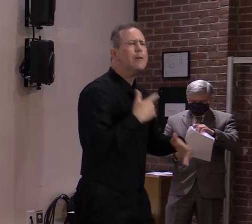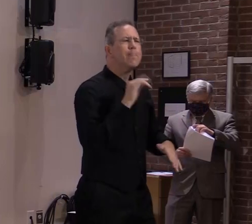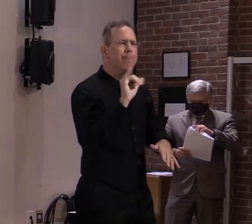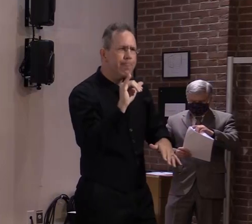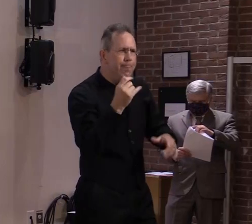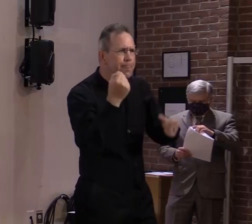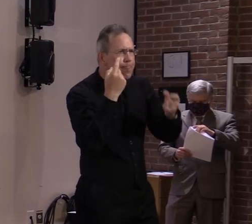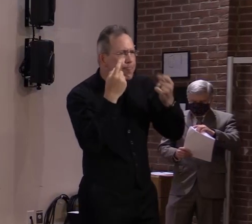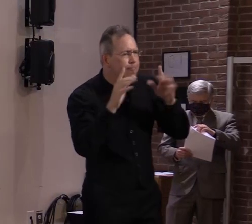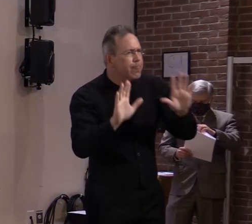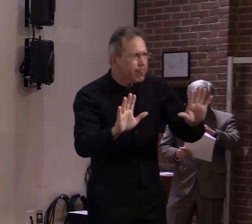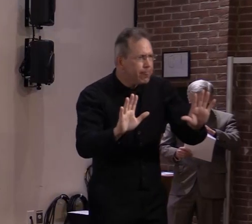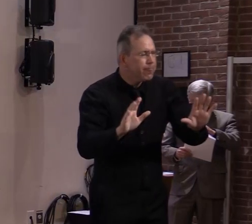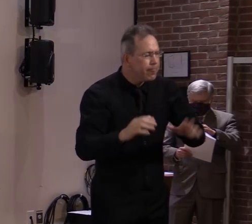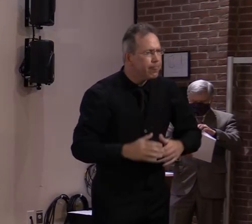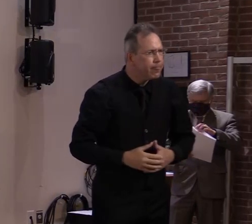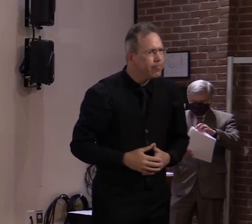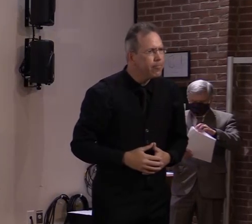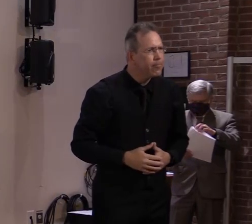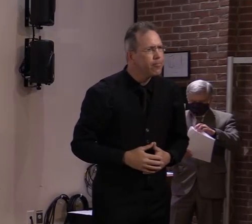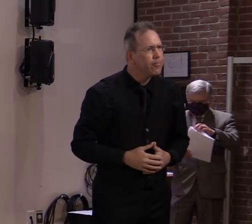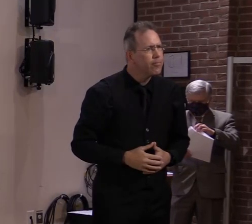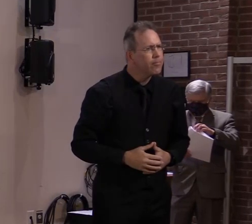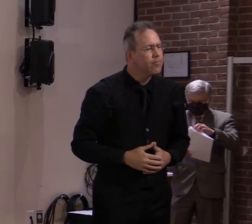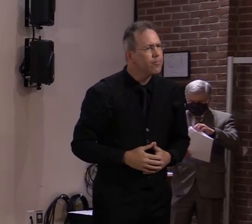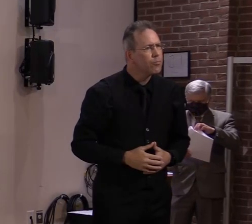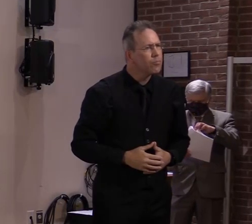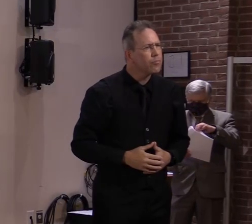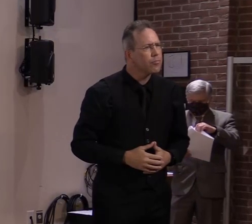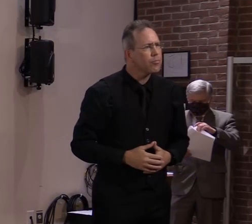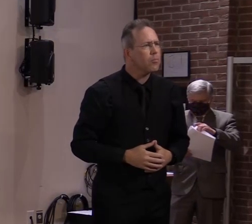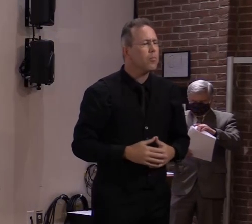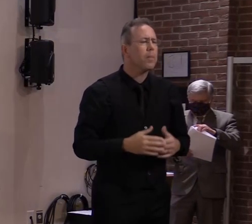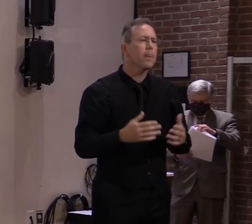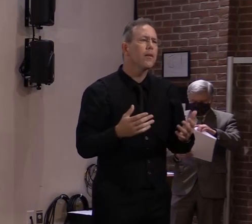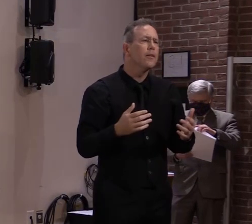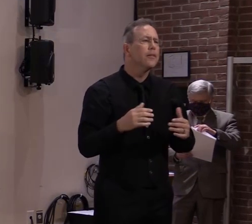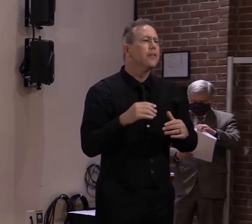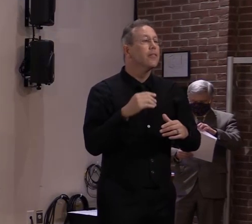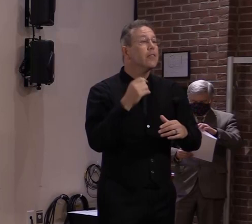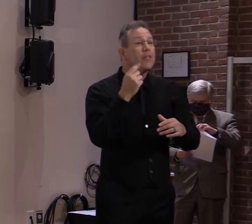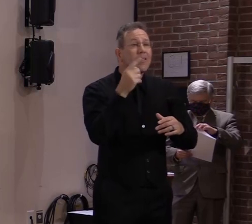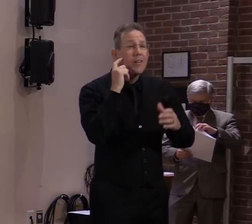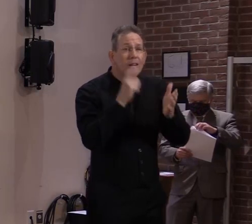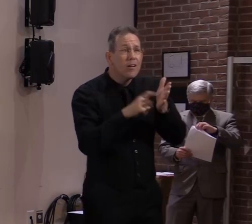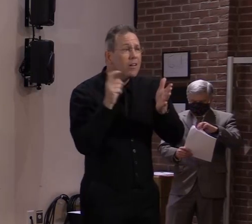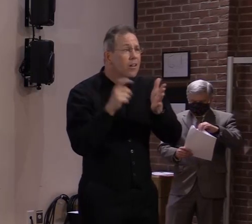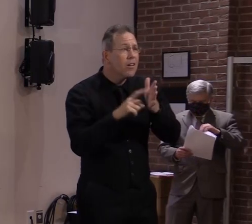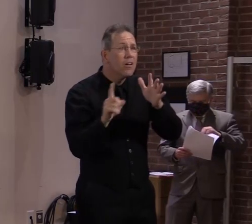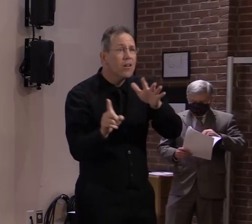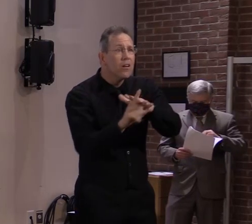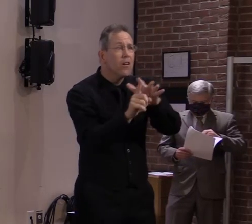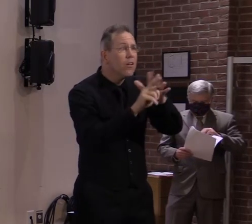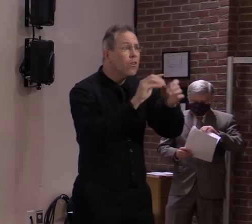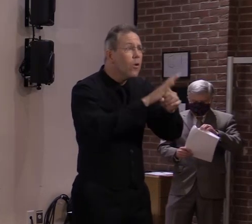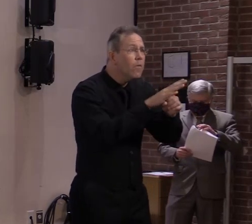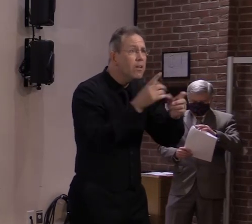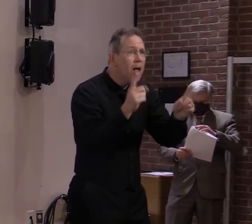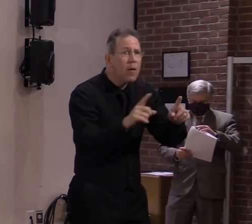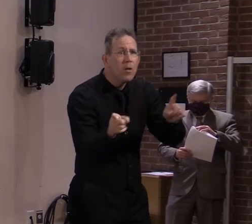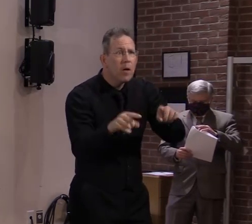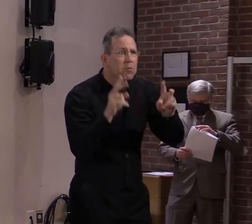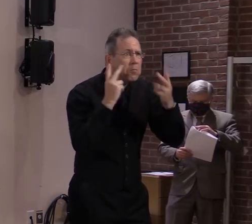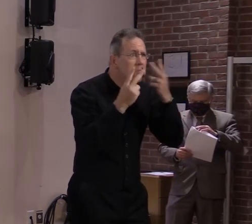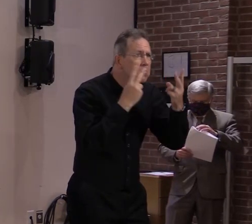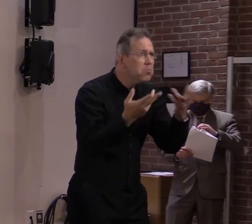and April would lead to more cases, but that proved not to be the case. That's because, as we've